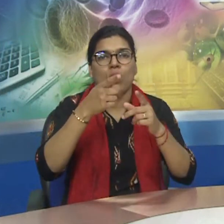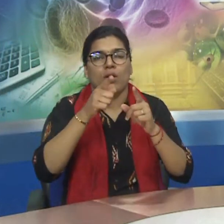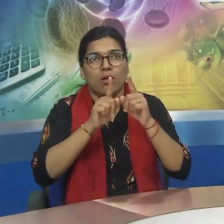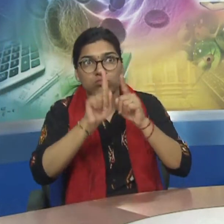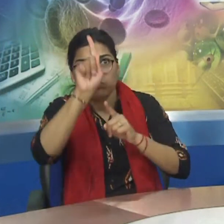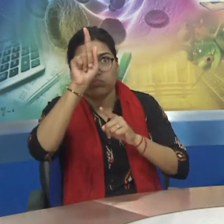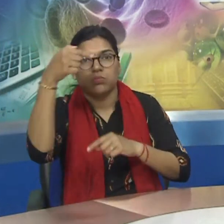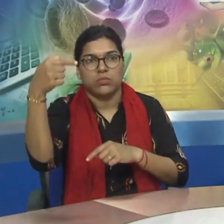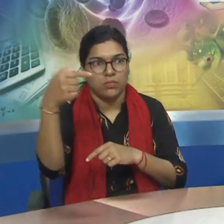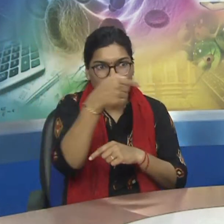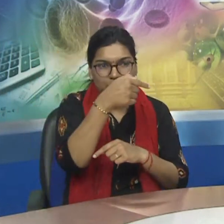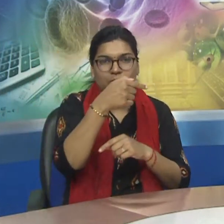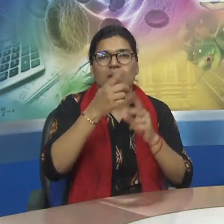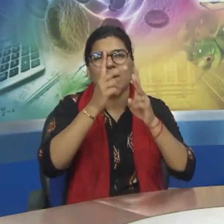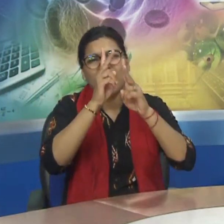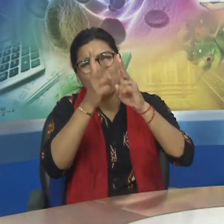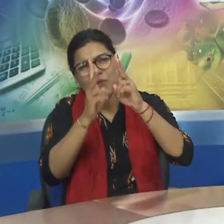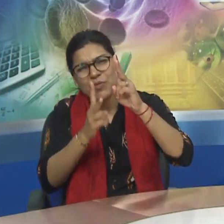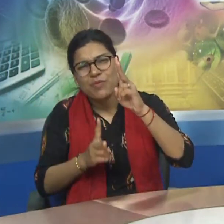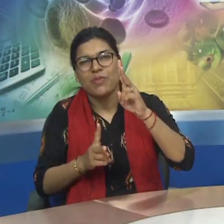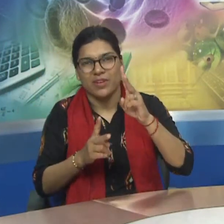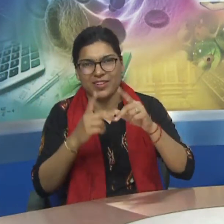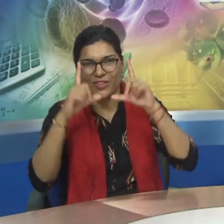There are different shapes available as you can see on screen.